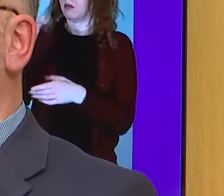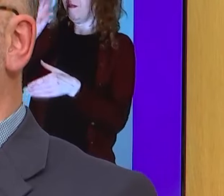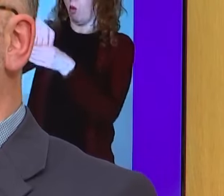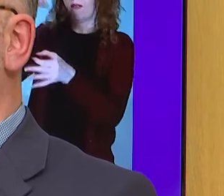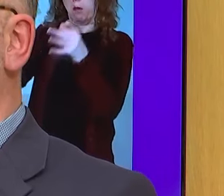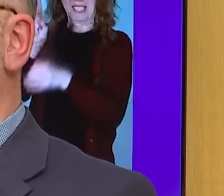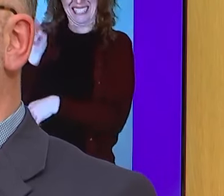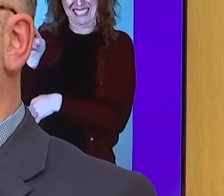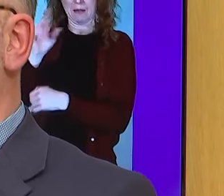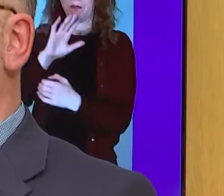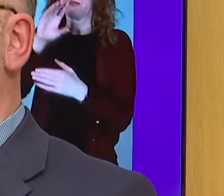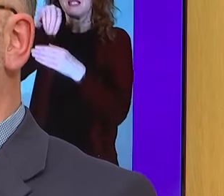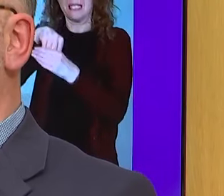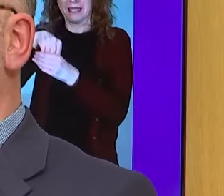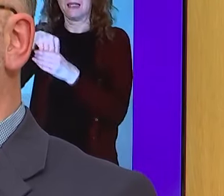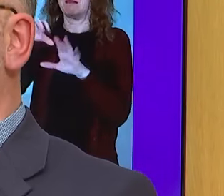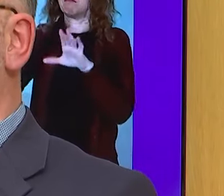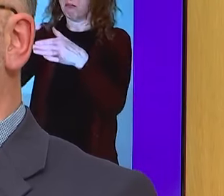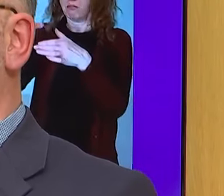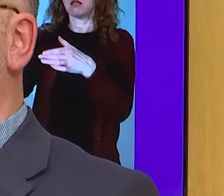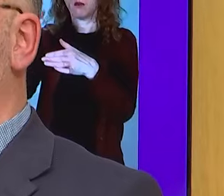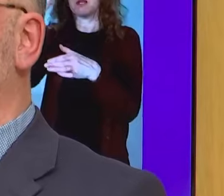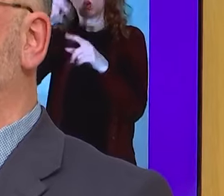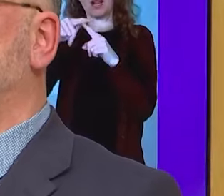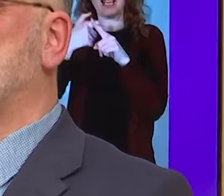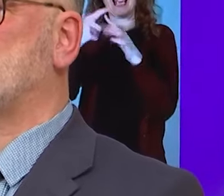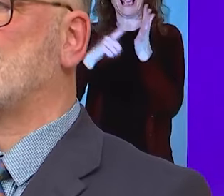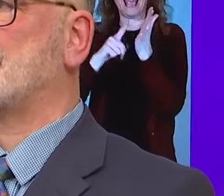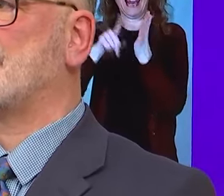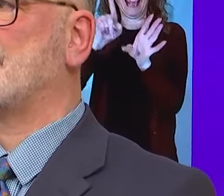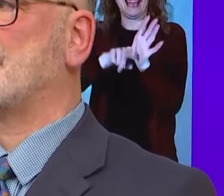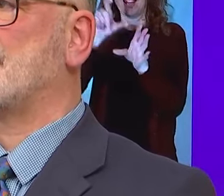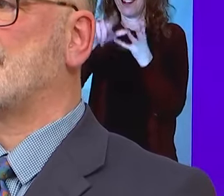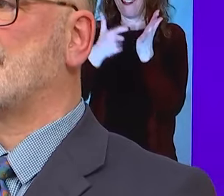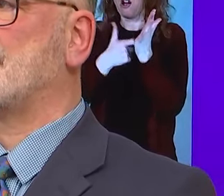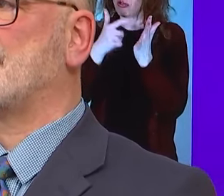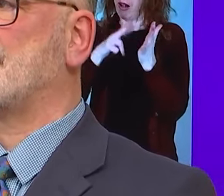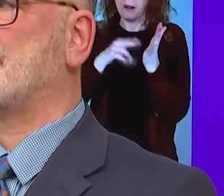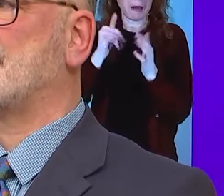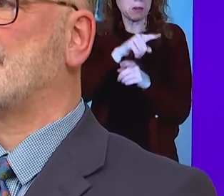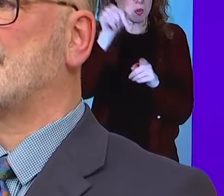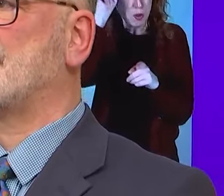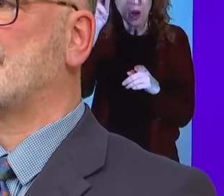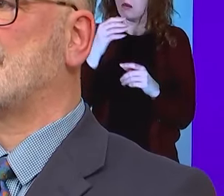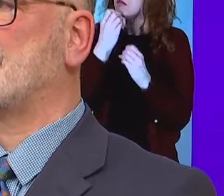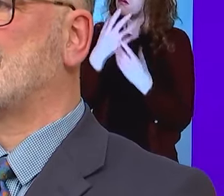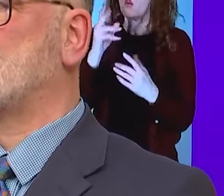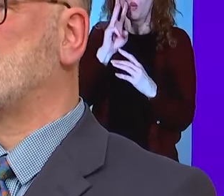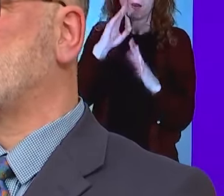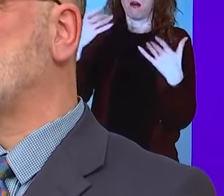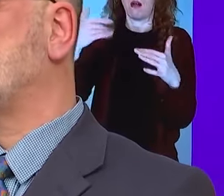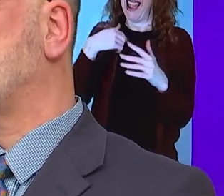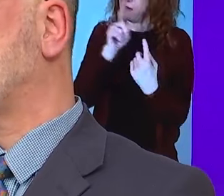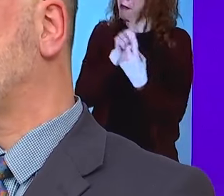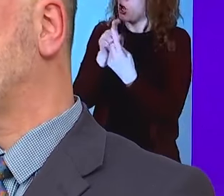the atrium in the university, and somebody called Kelly Curran, who I know some of you will know well, an incredible woman who I've since met in